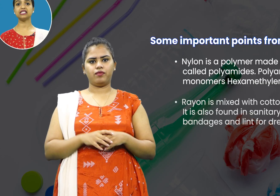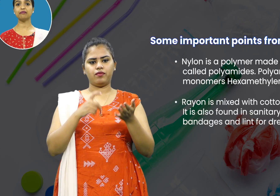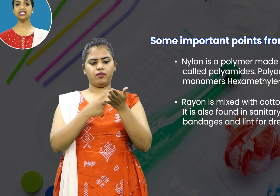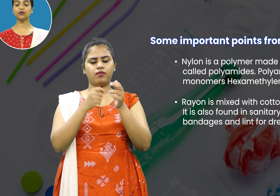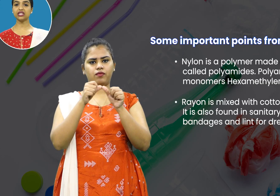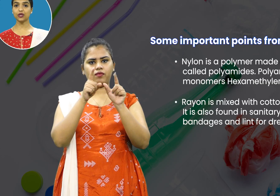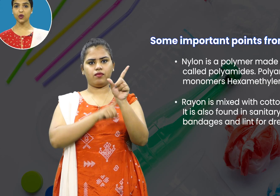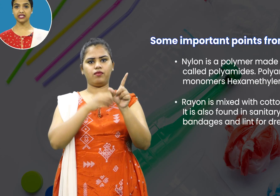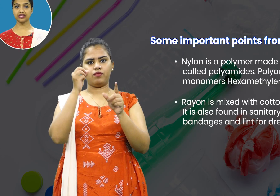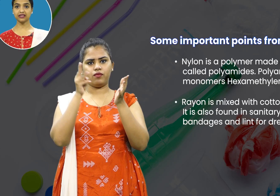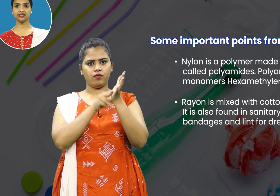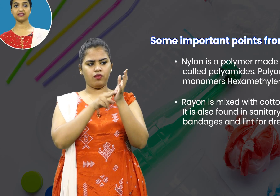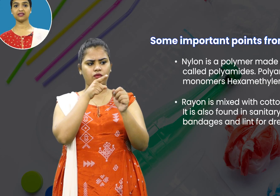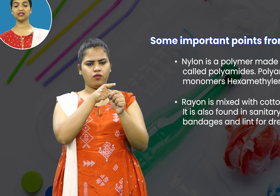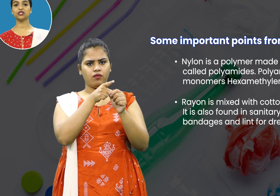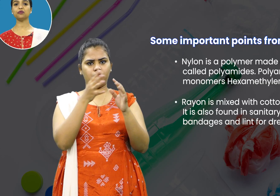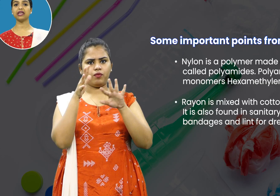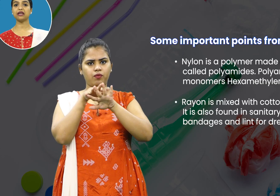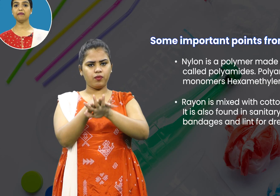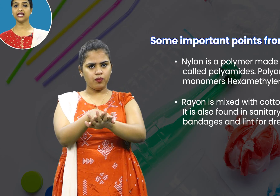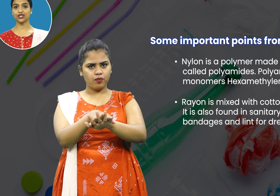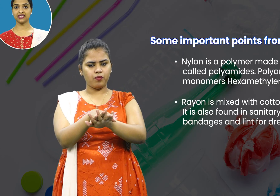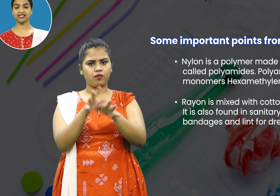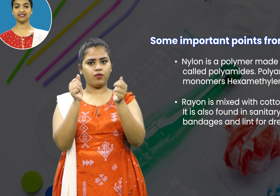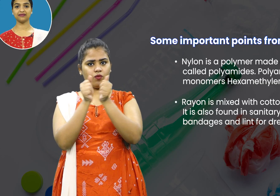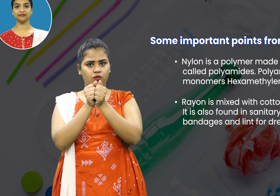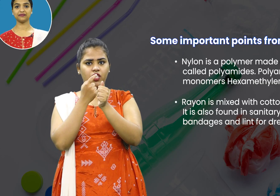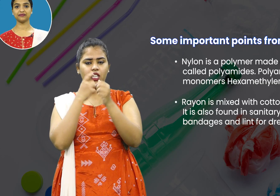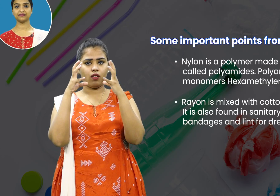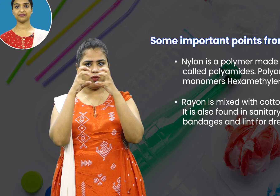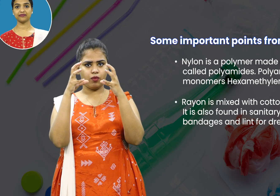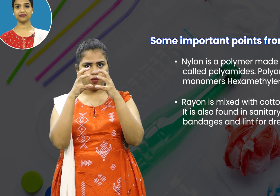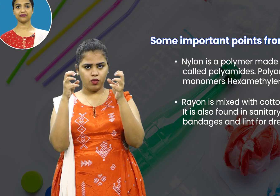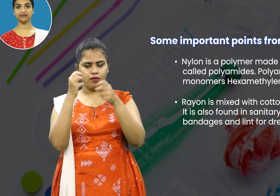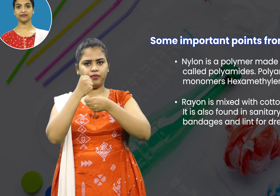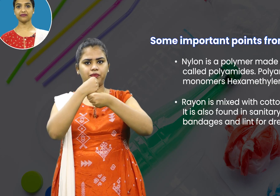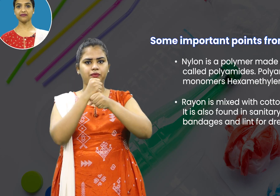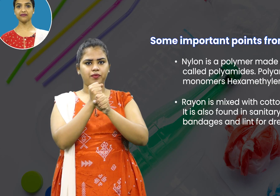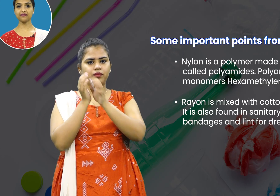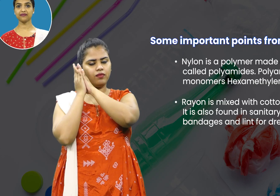Rayon is mixed with cotton to make bed sheets.